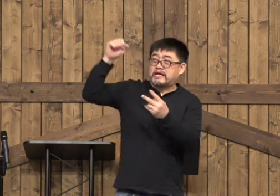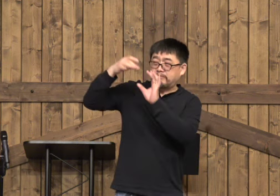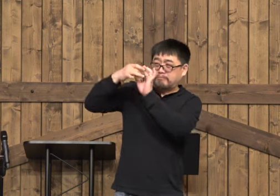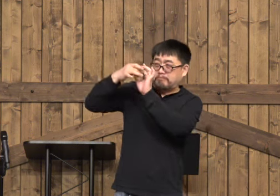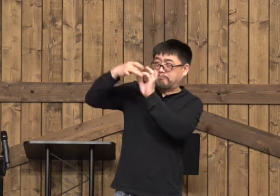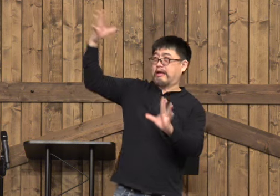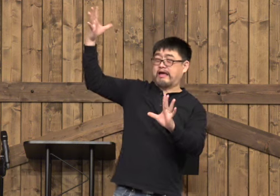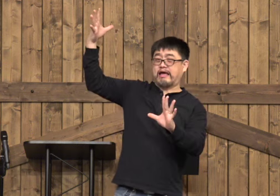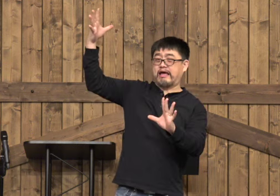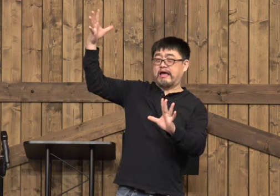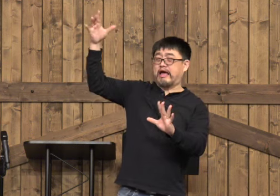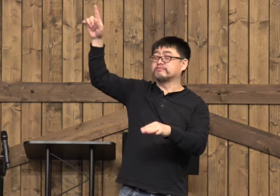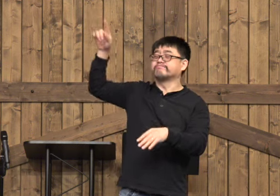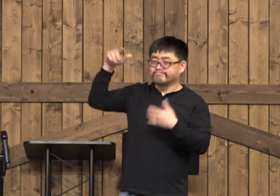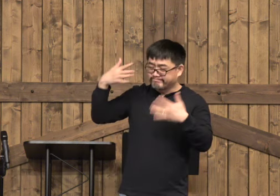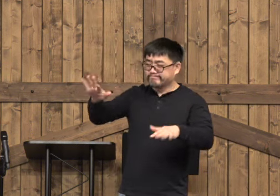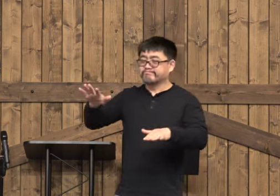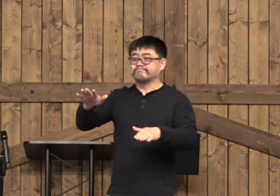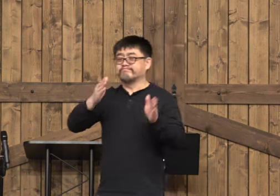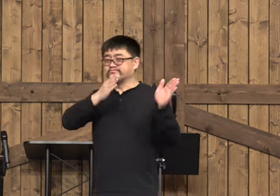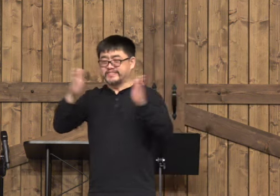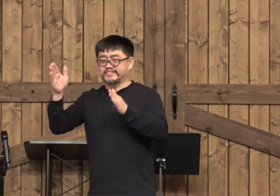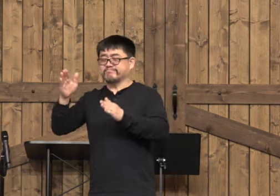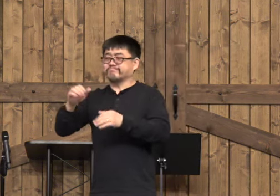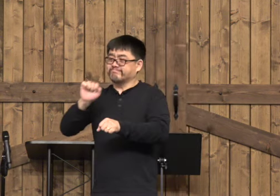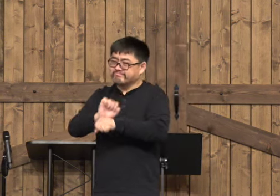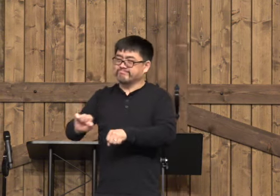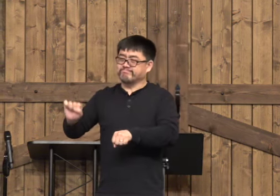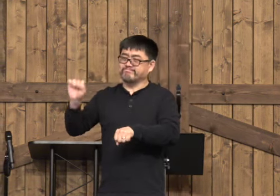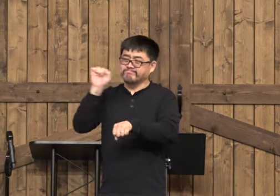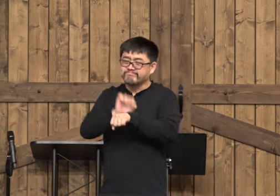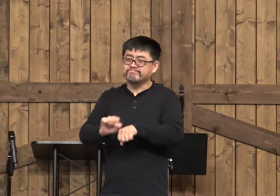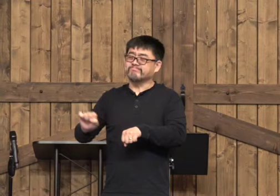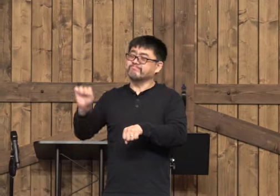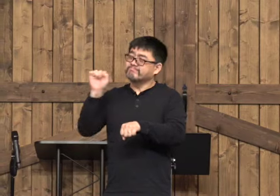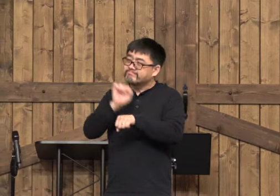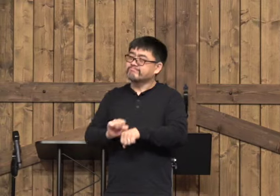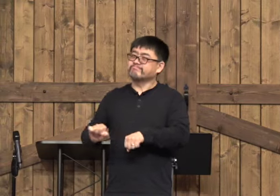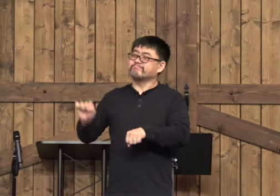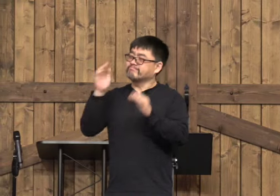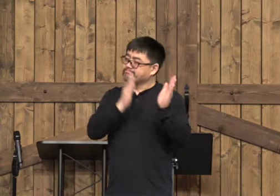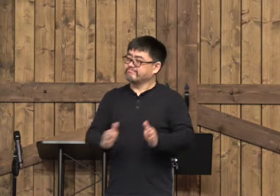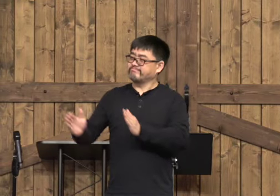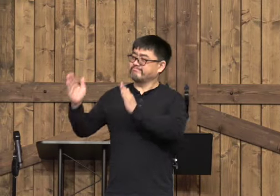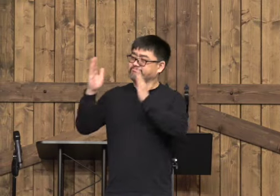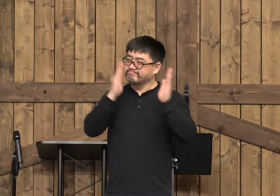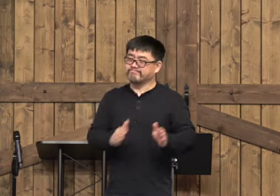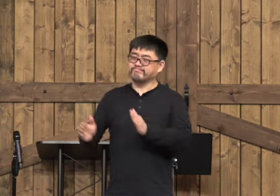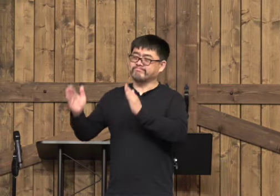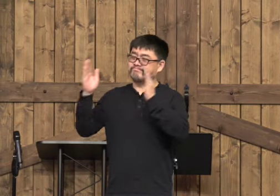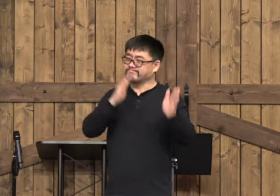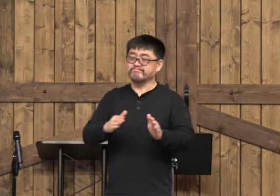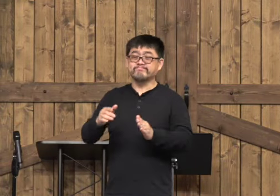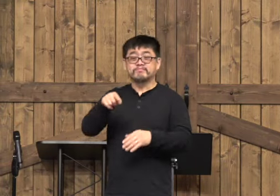Ever since Adam and Eve sinned, God has been working to reconcile man back to